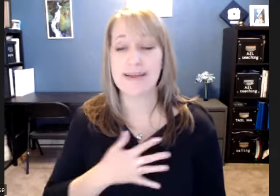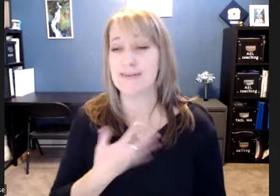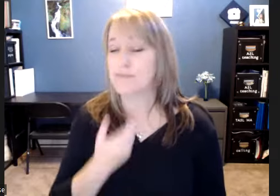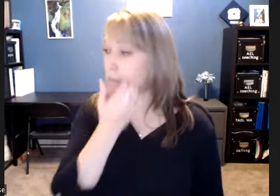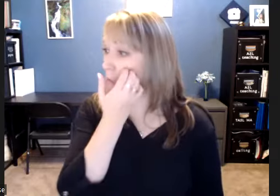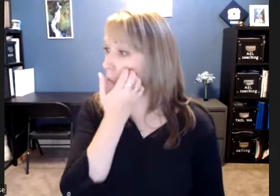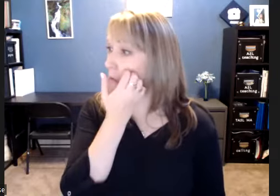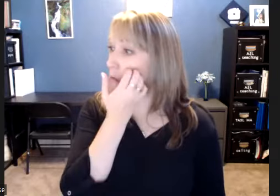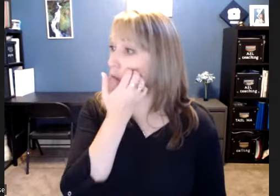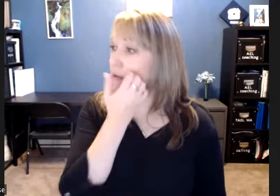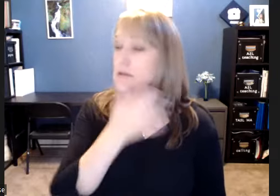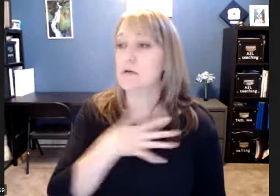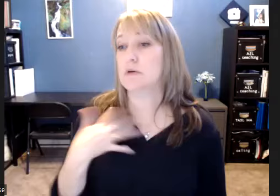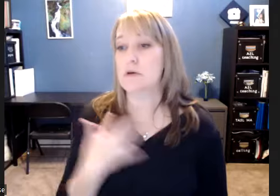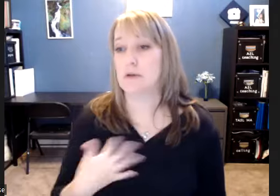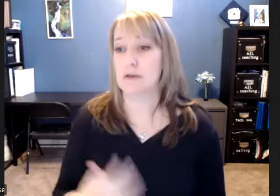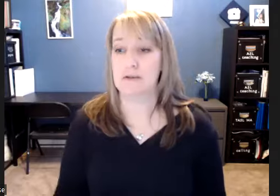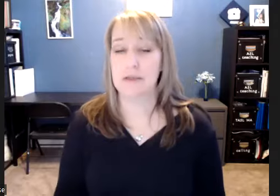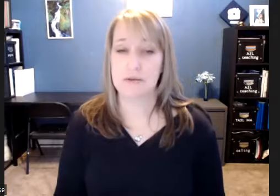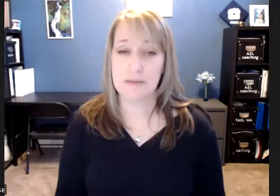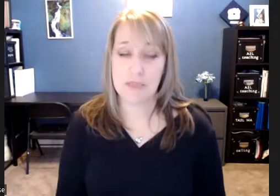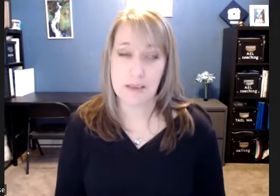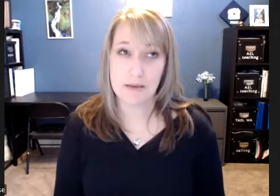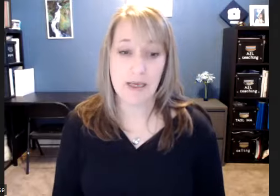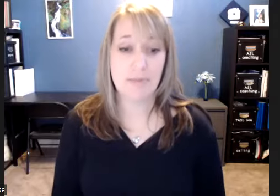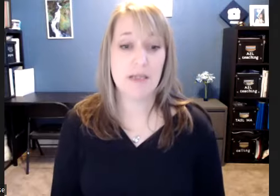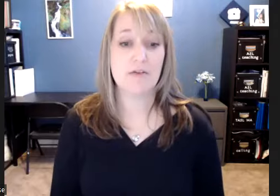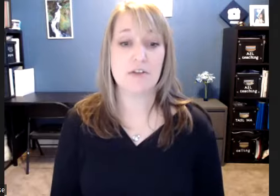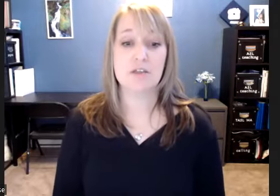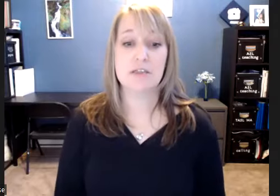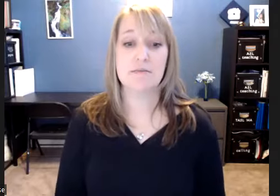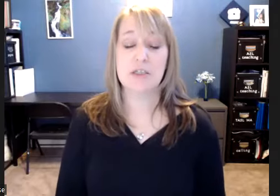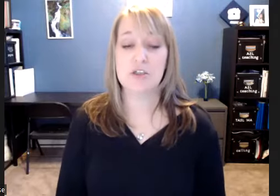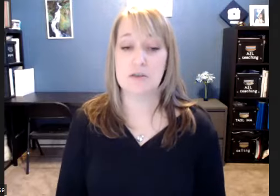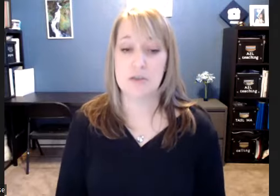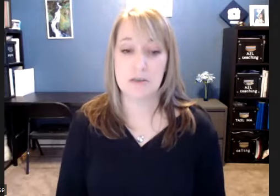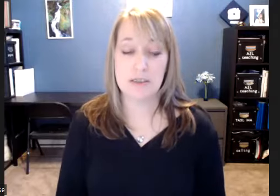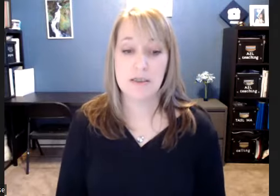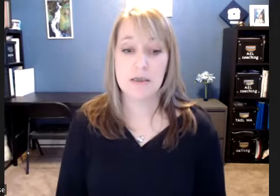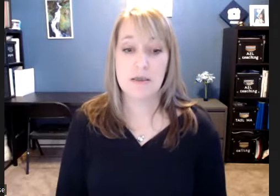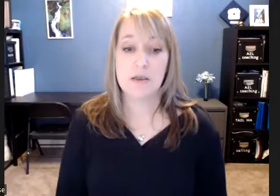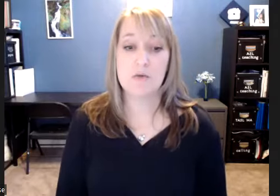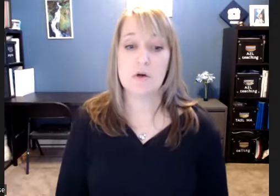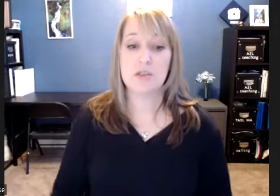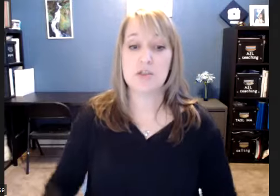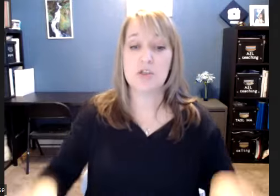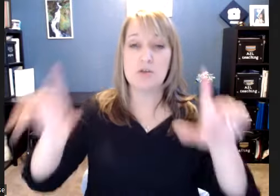a logo or a, you know, something happening on the shirt, picture on the shirt, you want